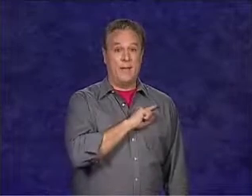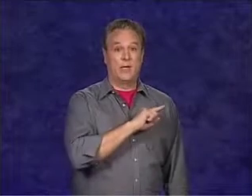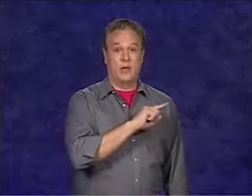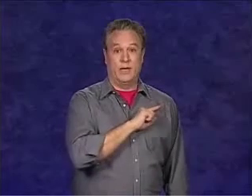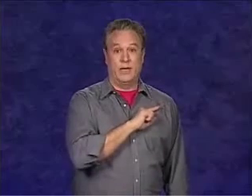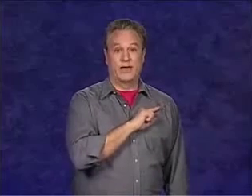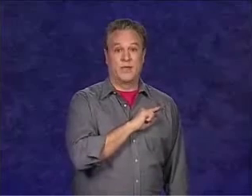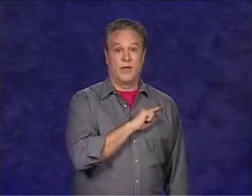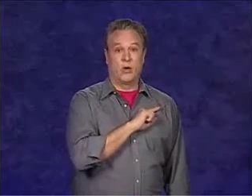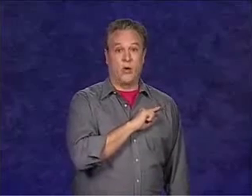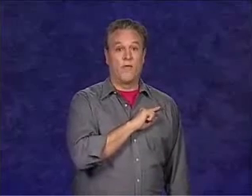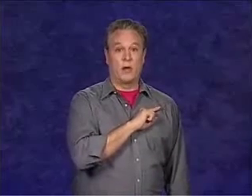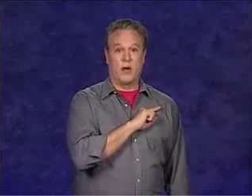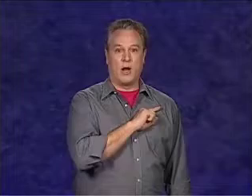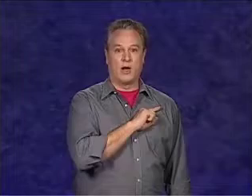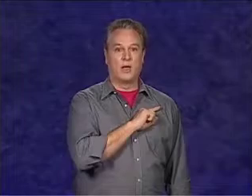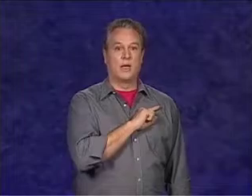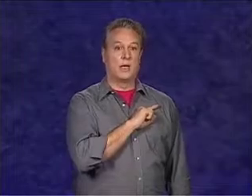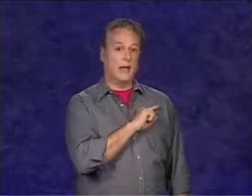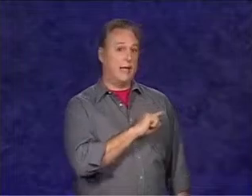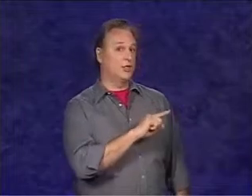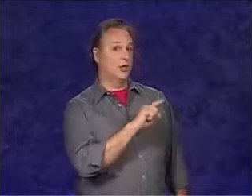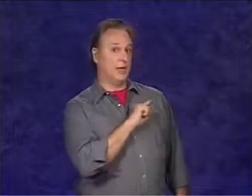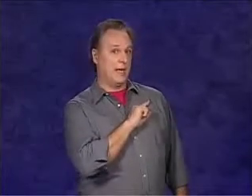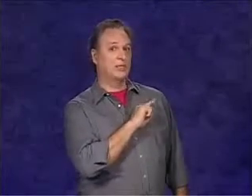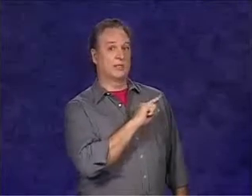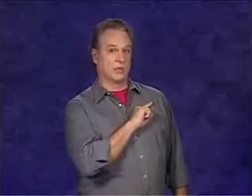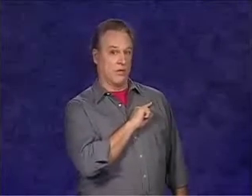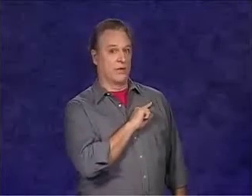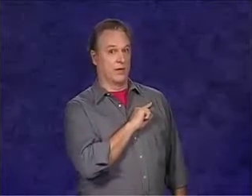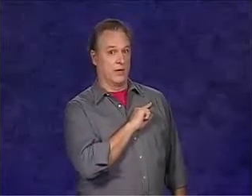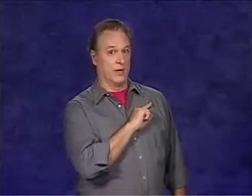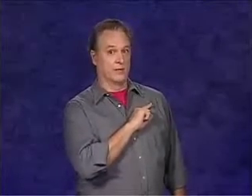Tapping your index finger over your heart lays your conscience over your heart.